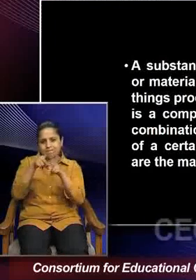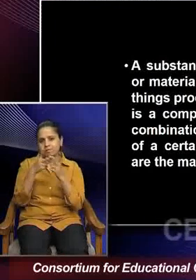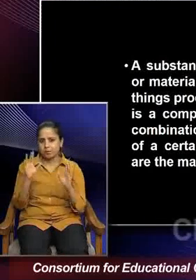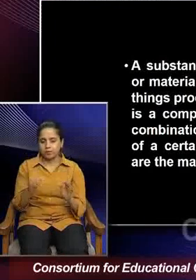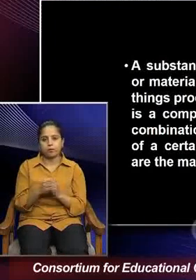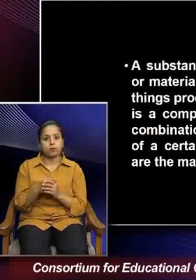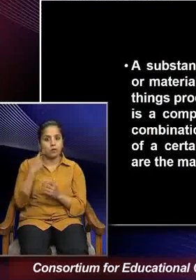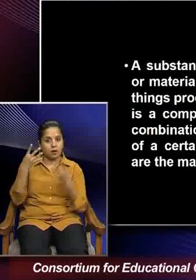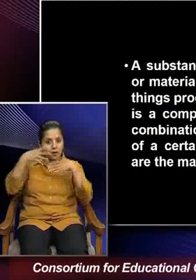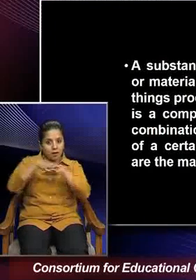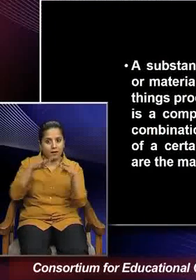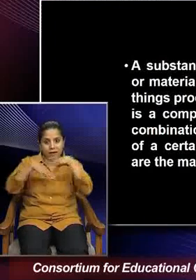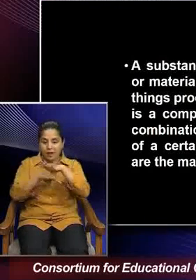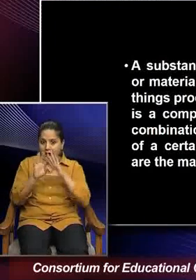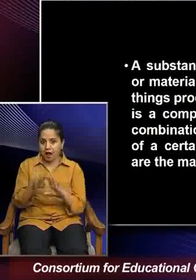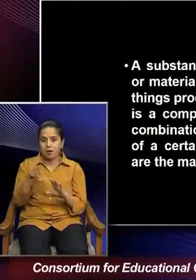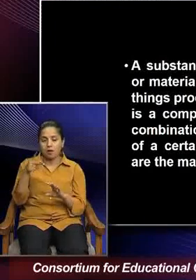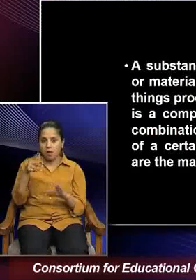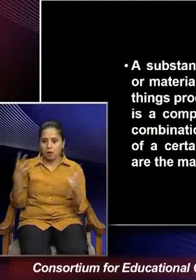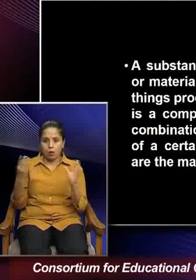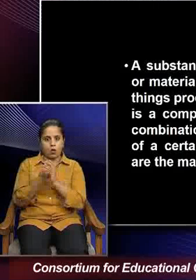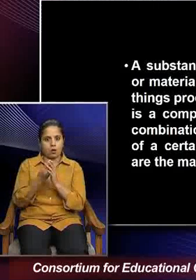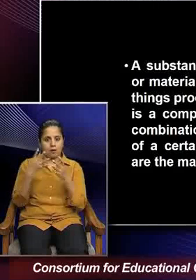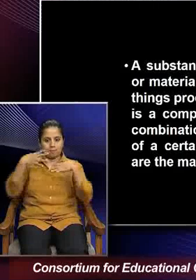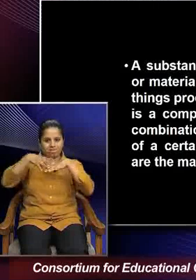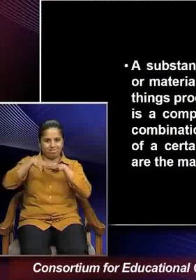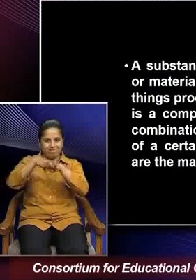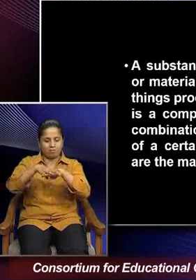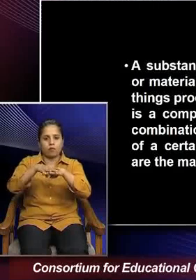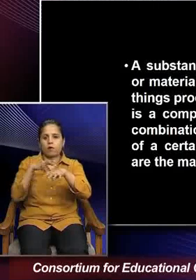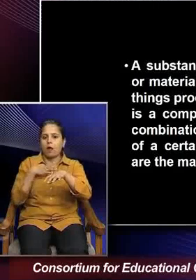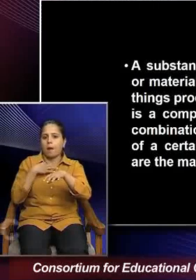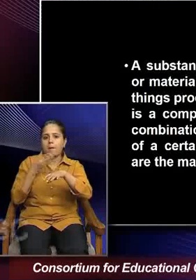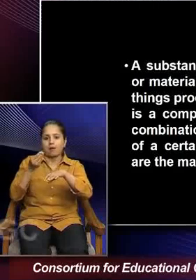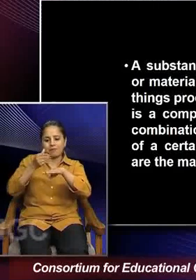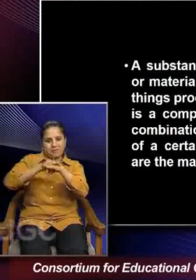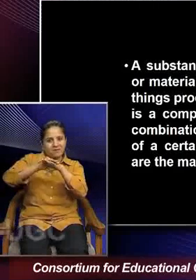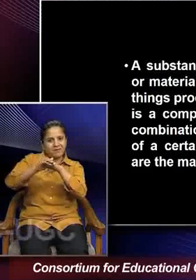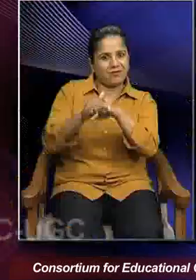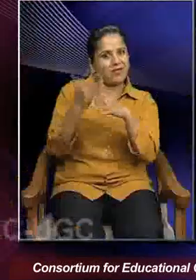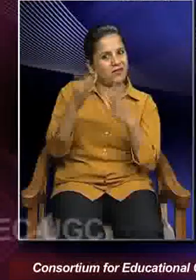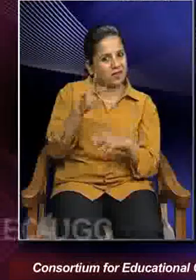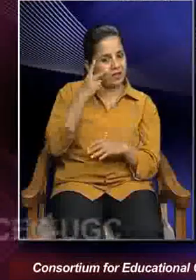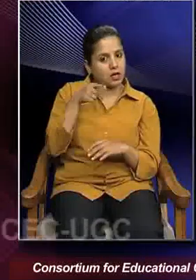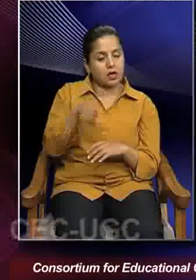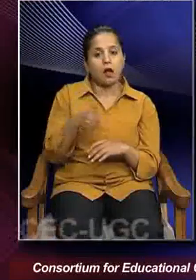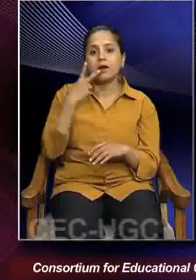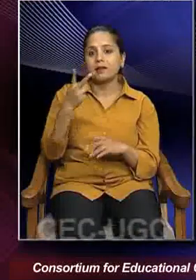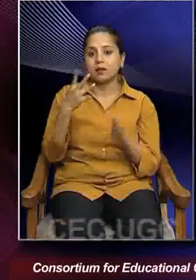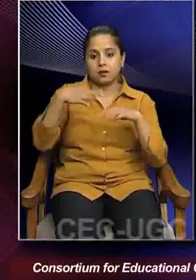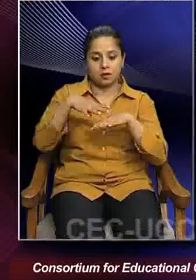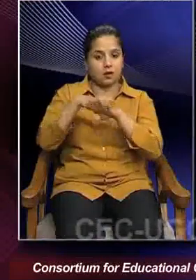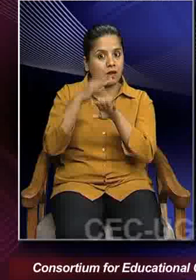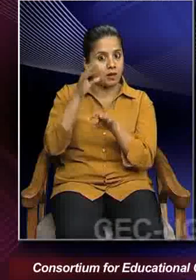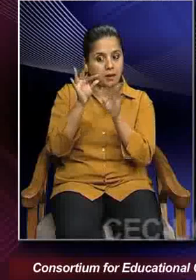Fine. And when they come together, that is when a cloth is made. So, here the threads are